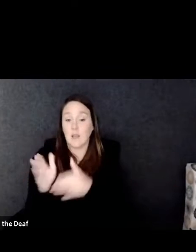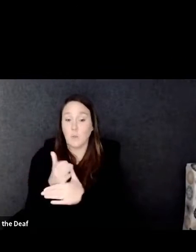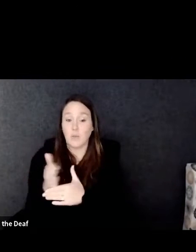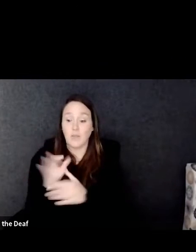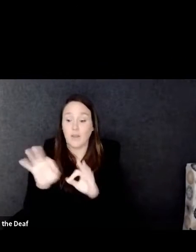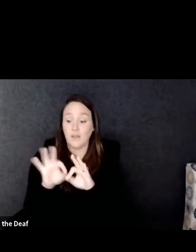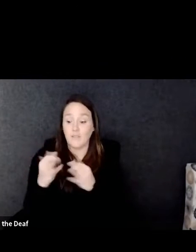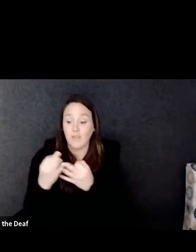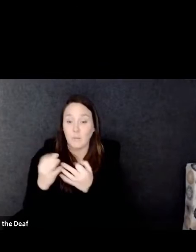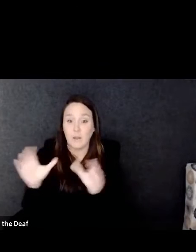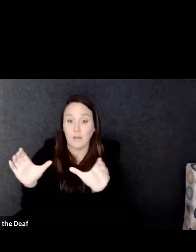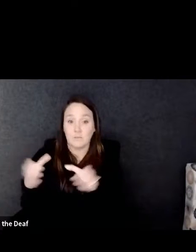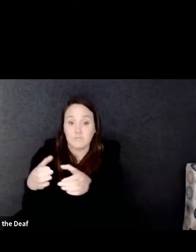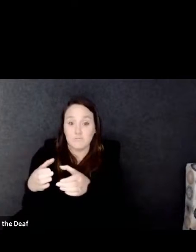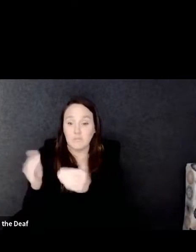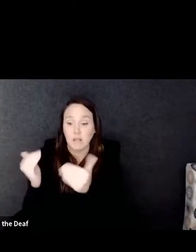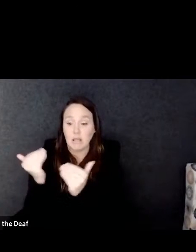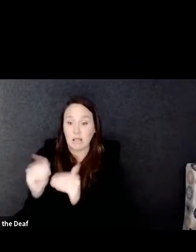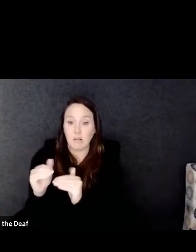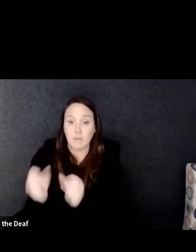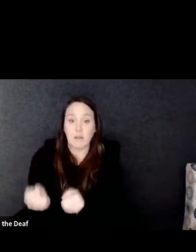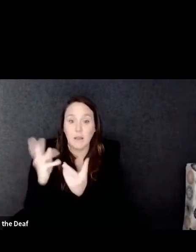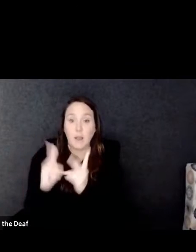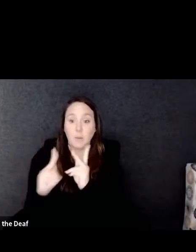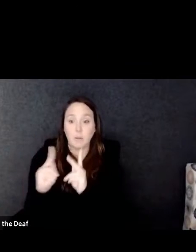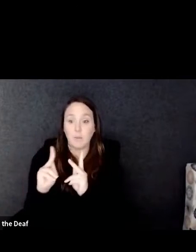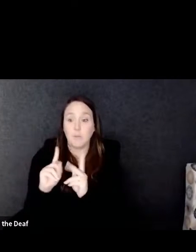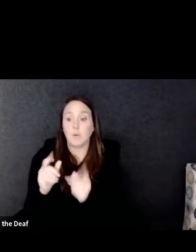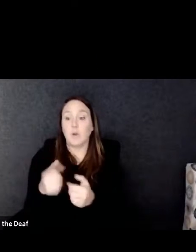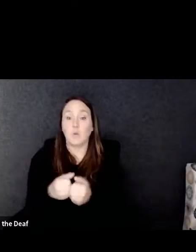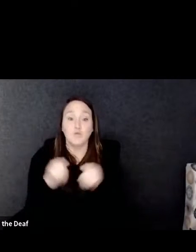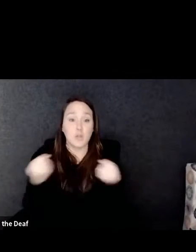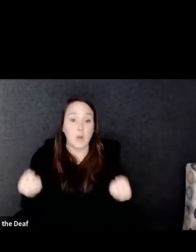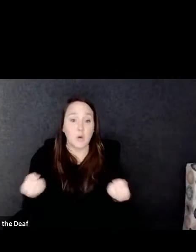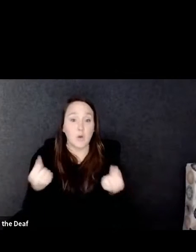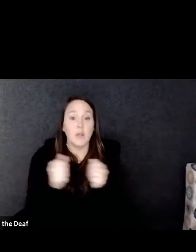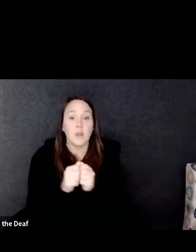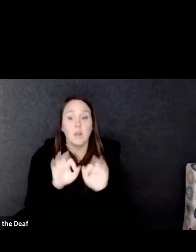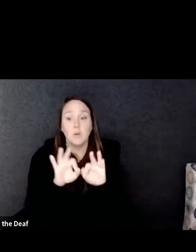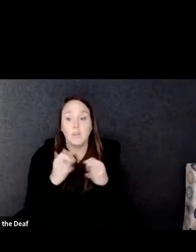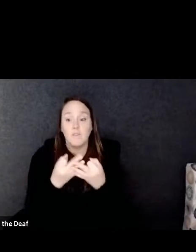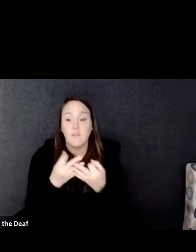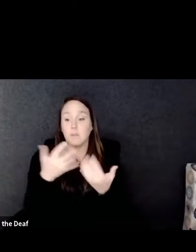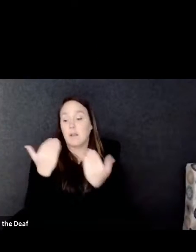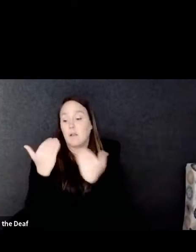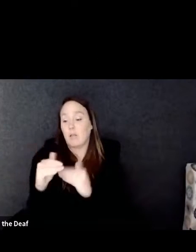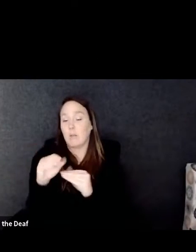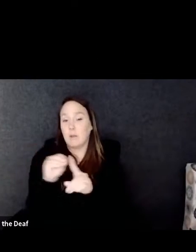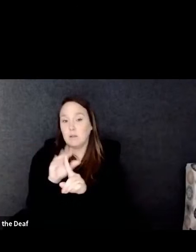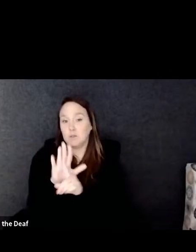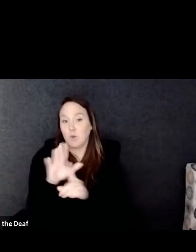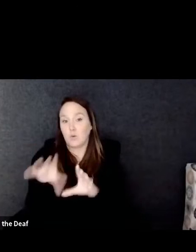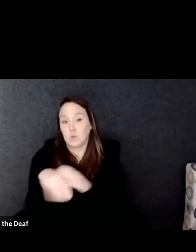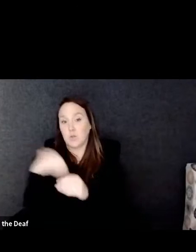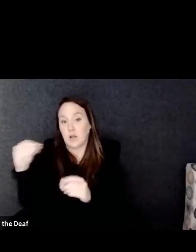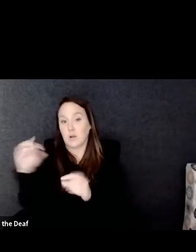family unit and trying, trick-or-treating with your family unit and trying to limit your exposures outside your family